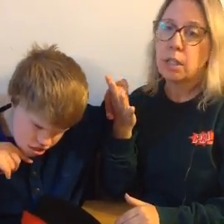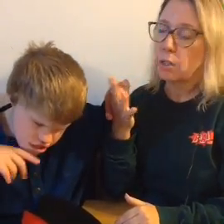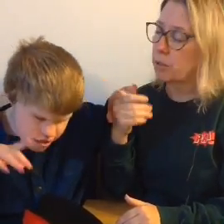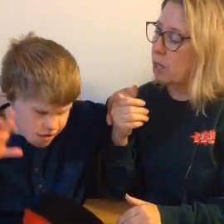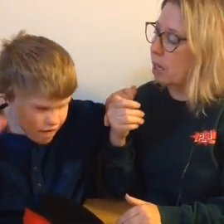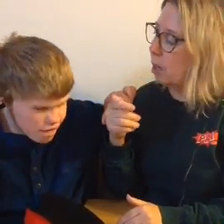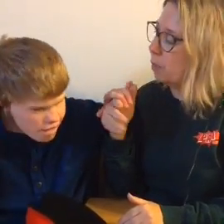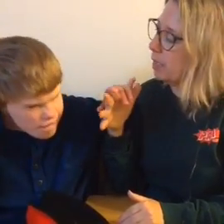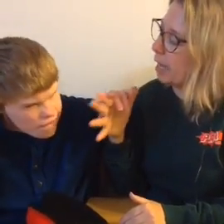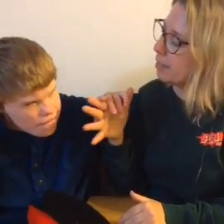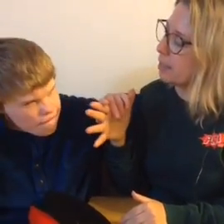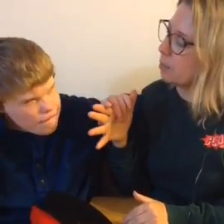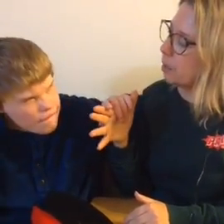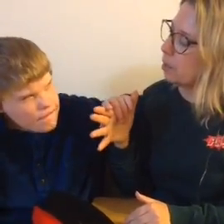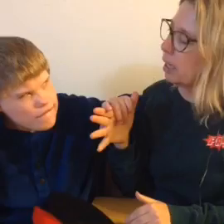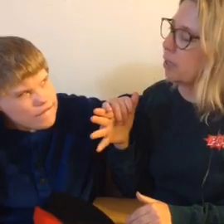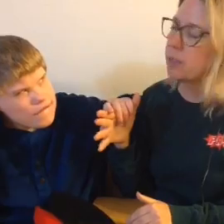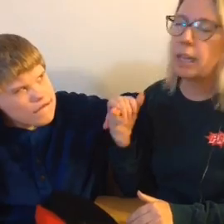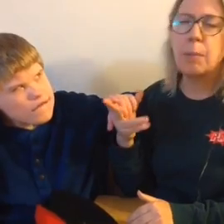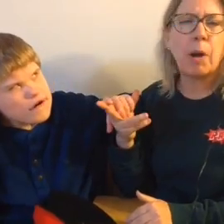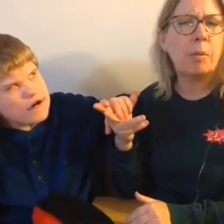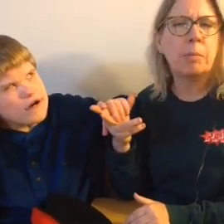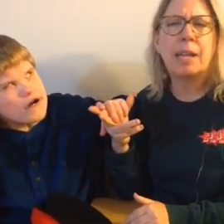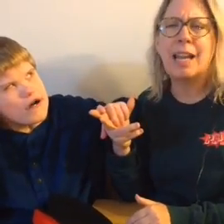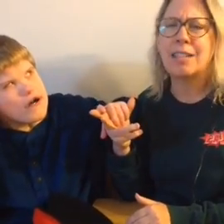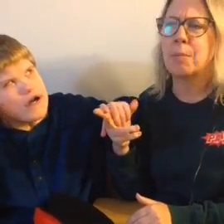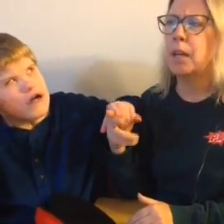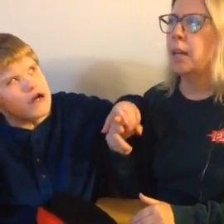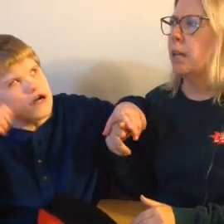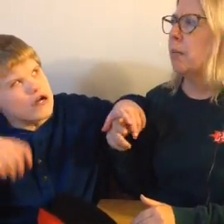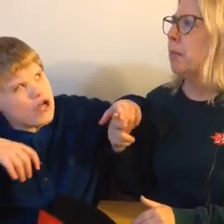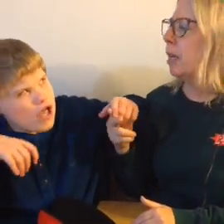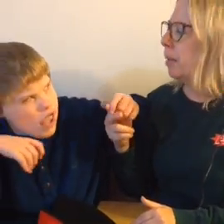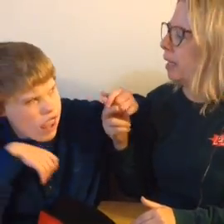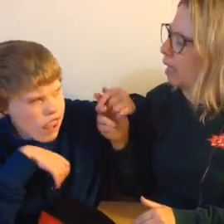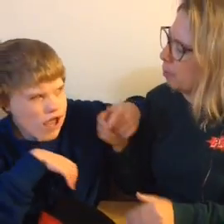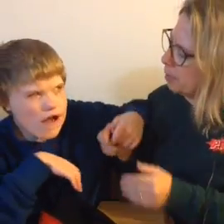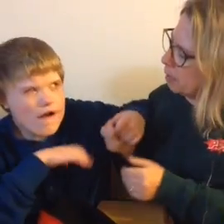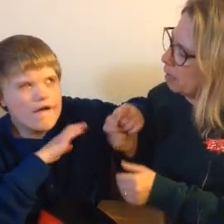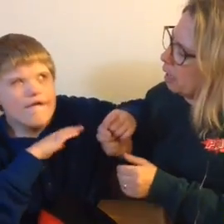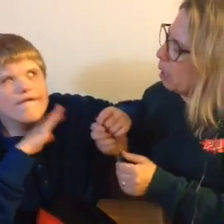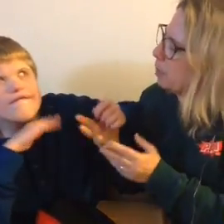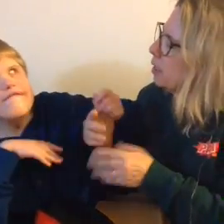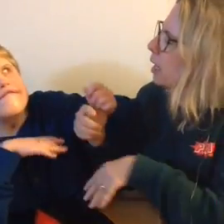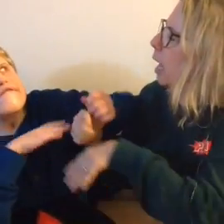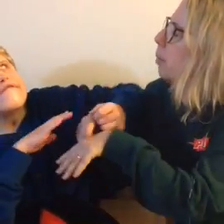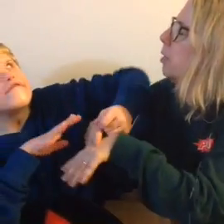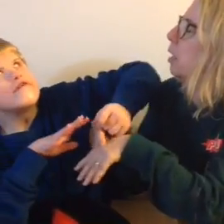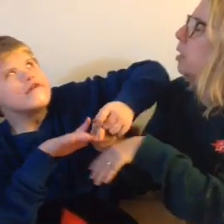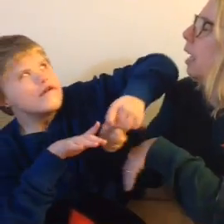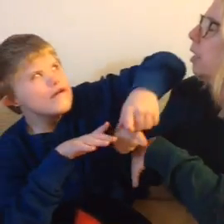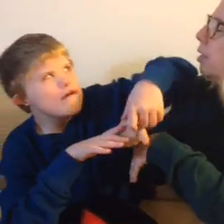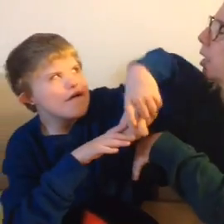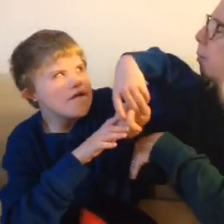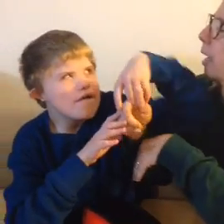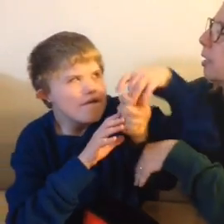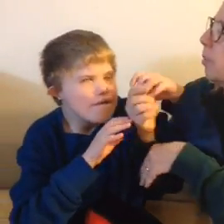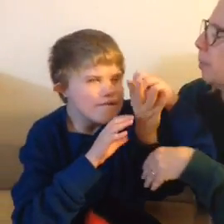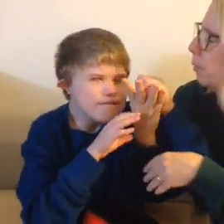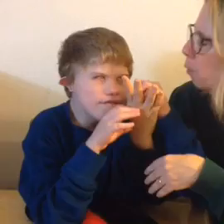tears. When he has these meltdowns, and he probably has them maybe, how many times in a day do you think, Maxie? Maybe 4